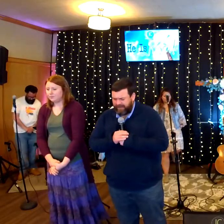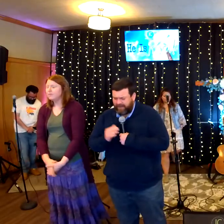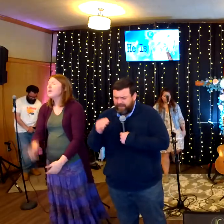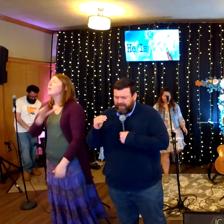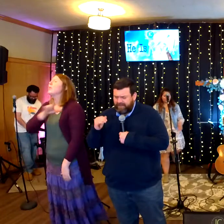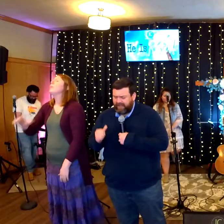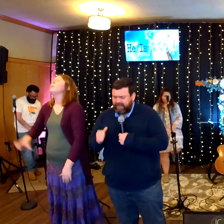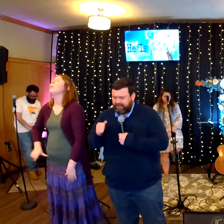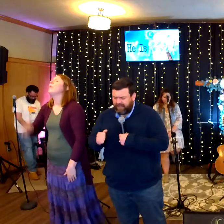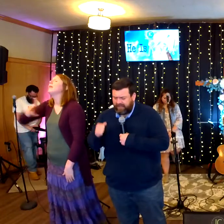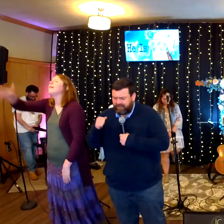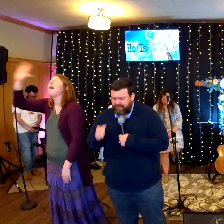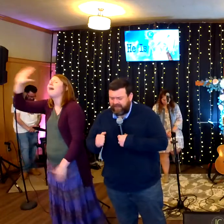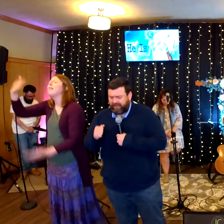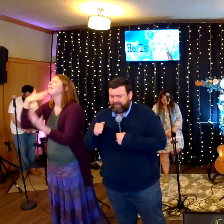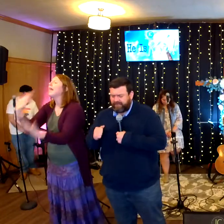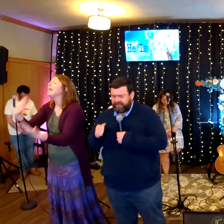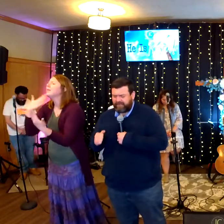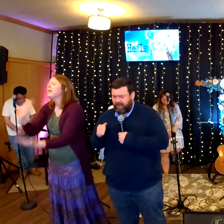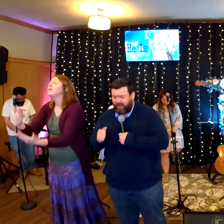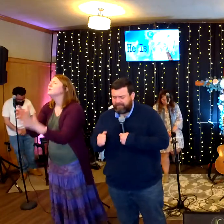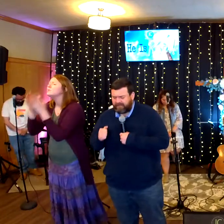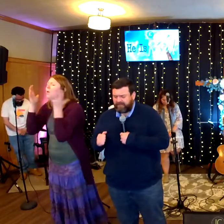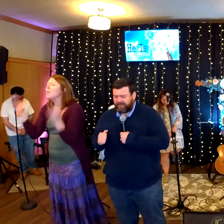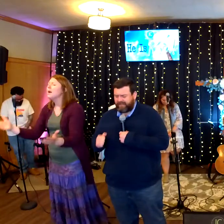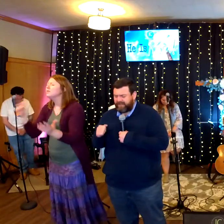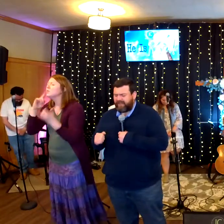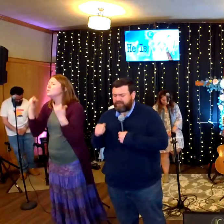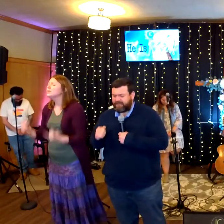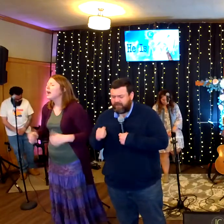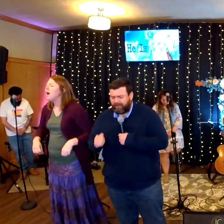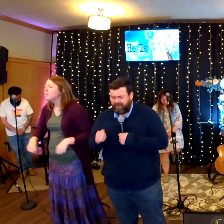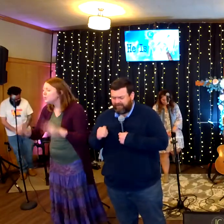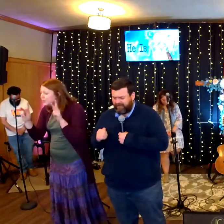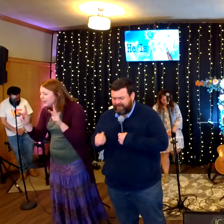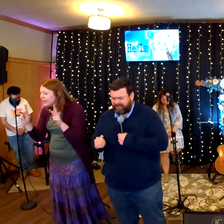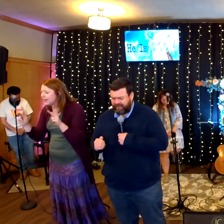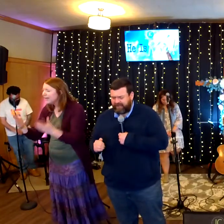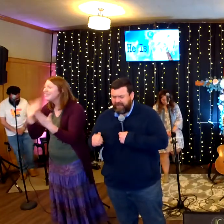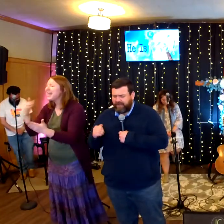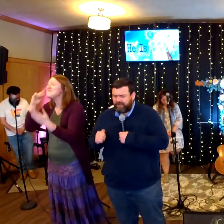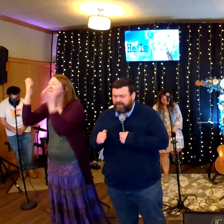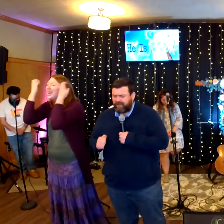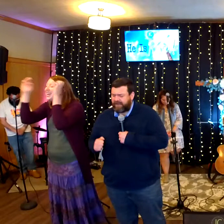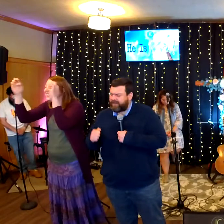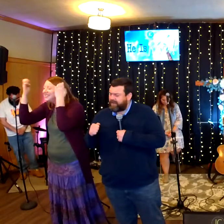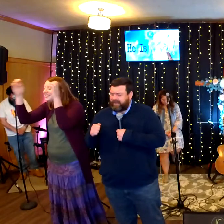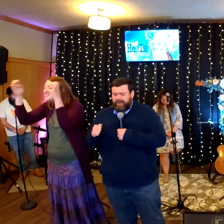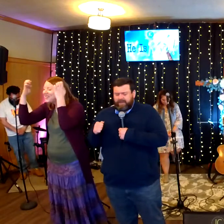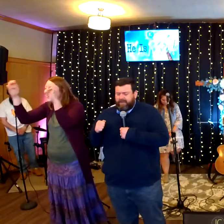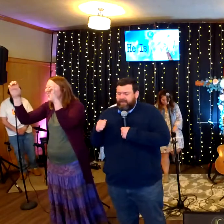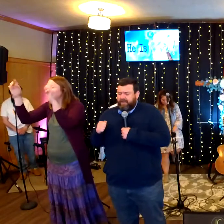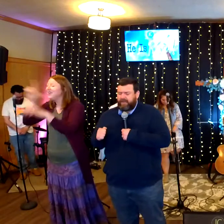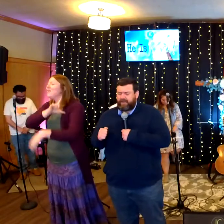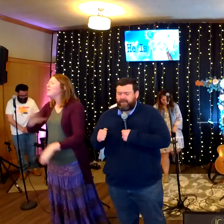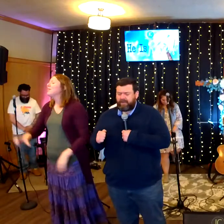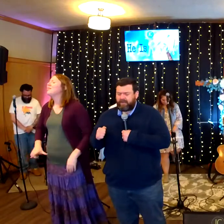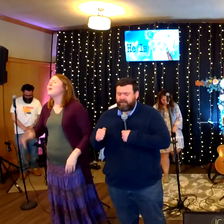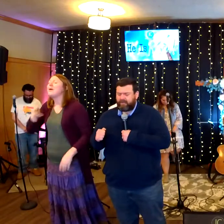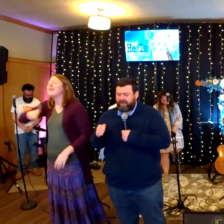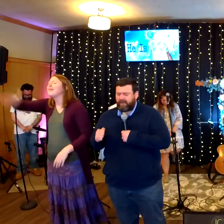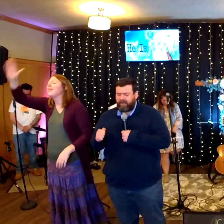Lord God, thank you, thank you, thank you for this opportunity. Thank you so much for Easter. Lord God,